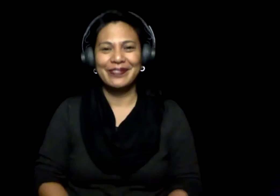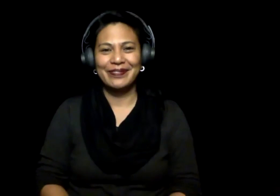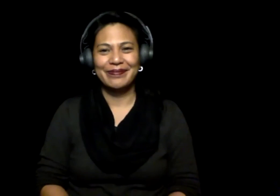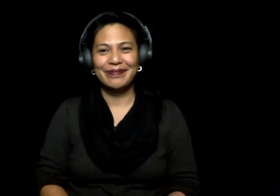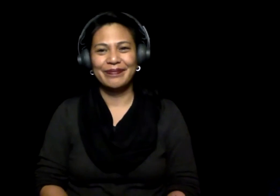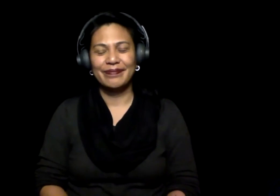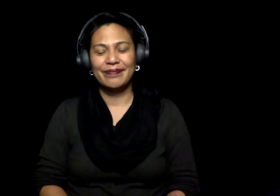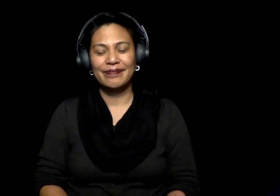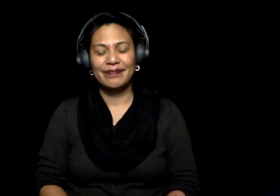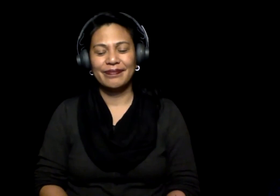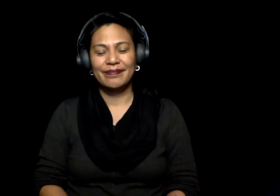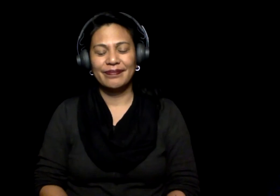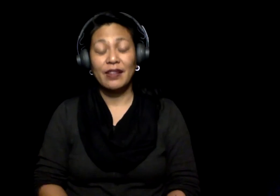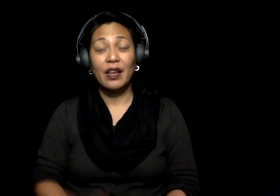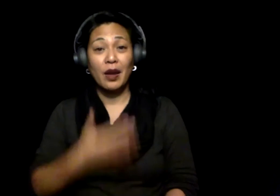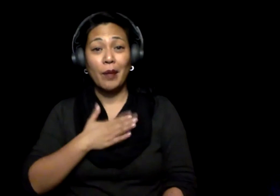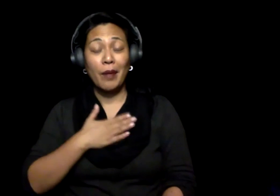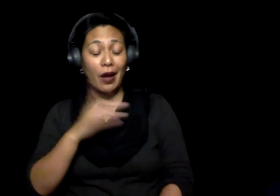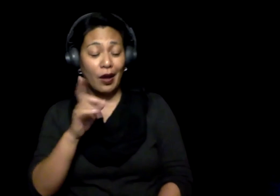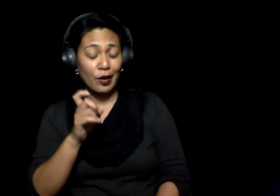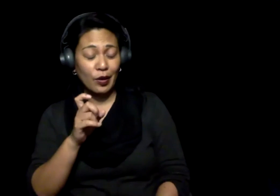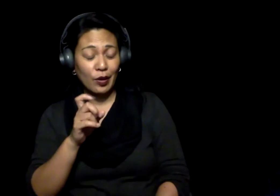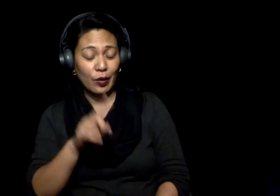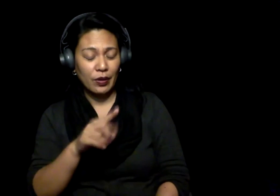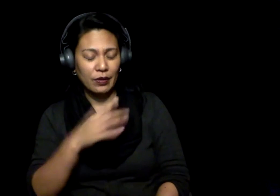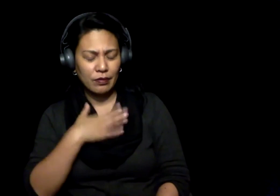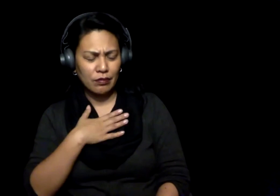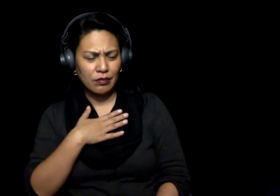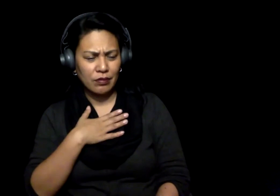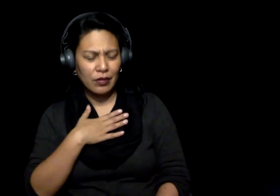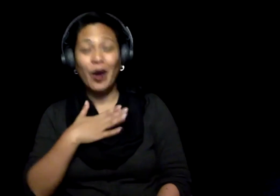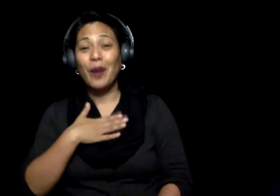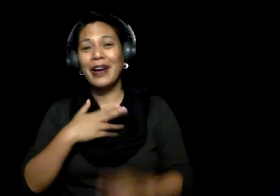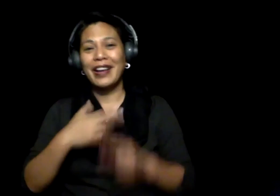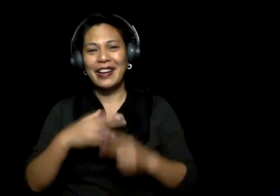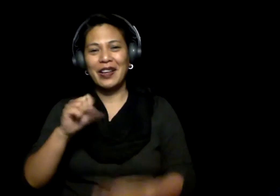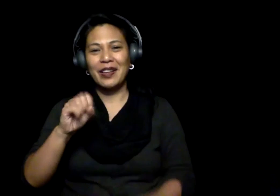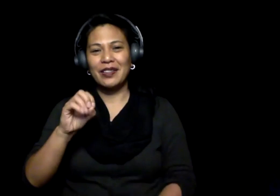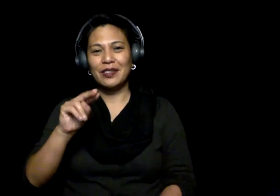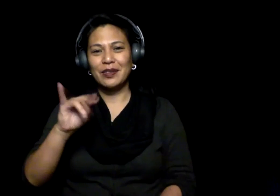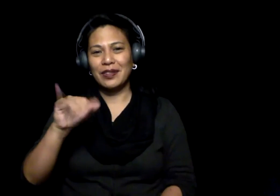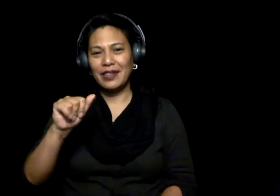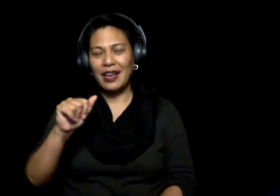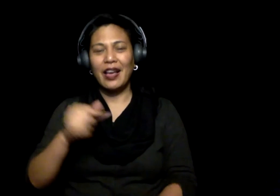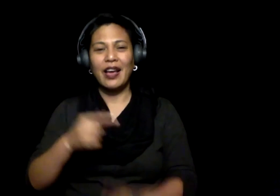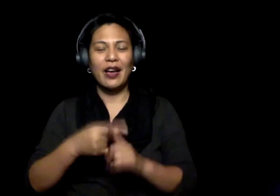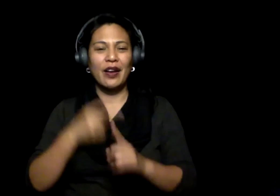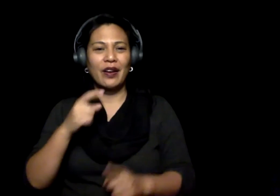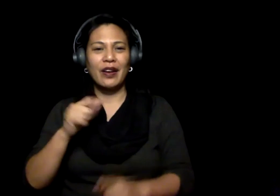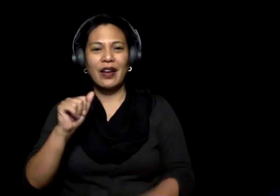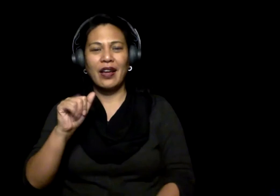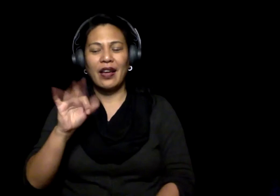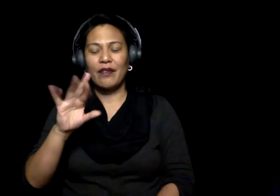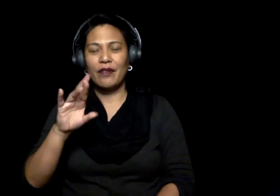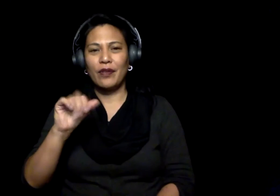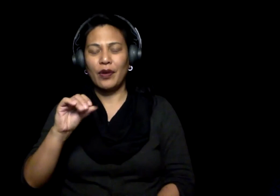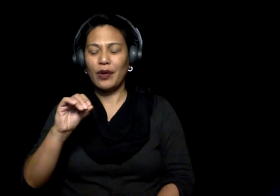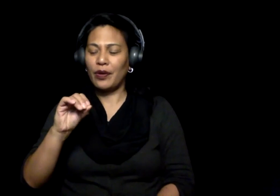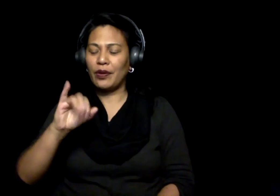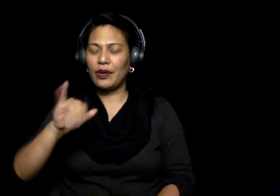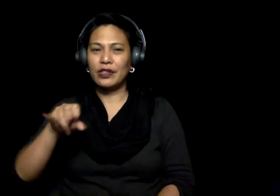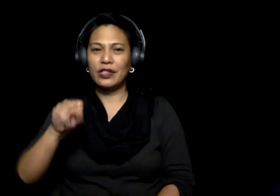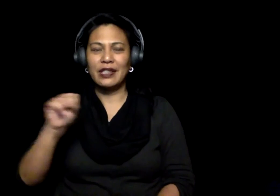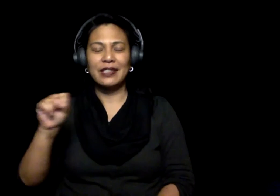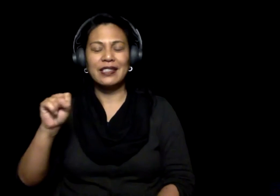So my question is, oh, sorry, I'm Sonia Aime from Afro Jazz Collective. We focus on music and